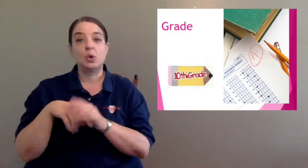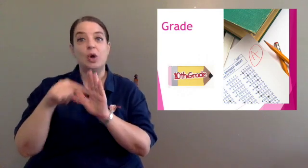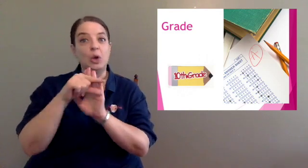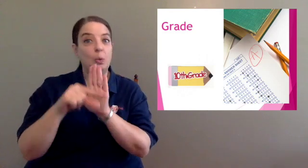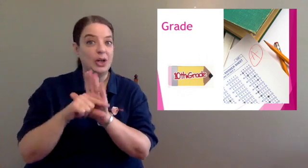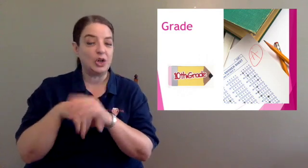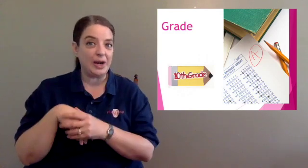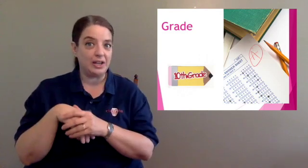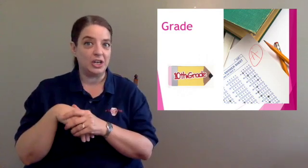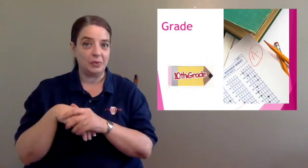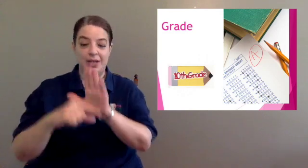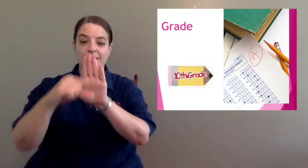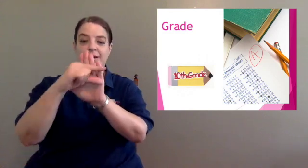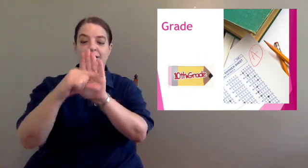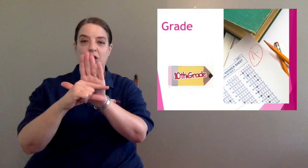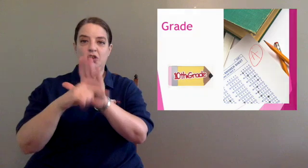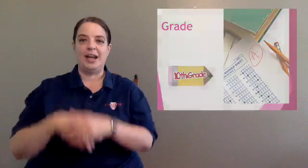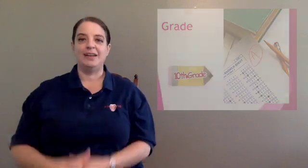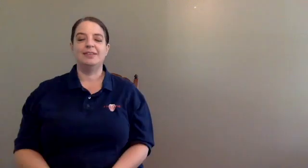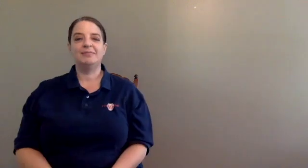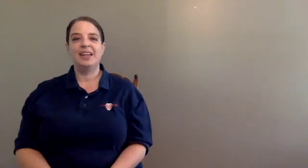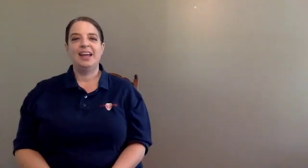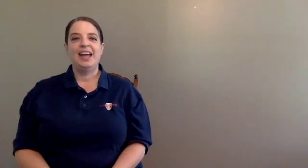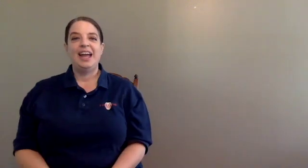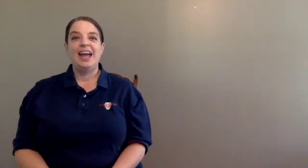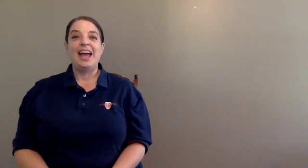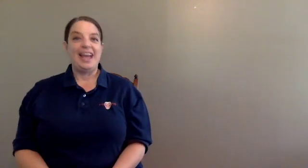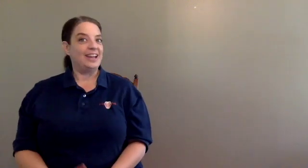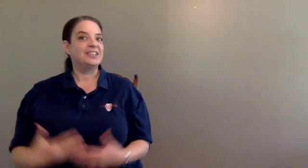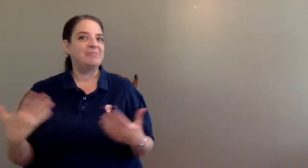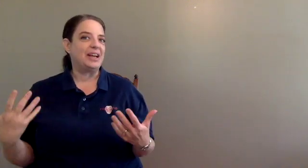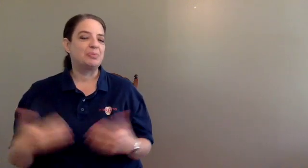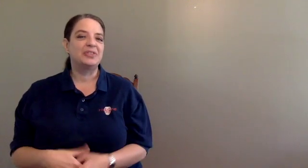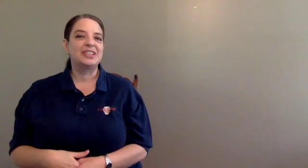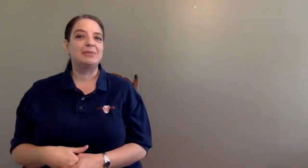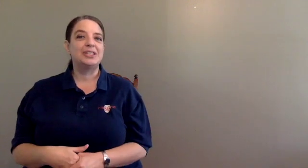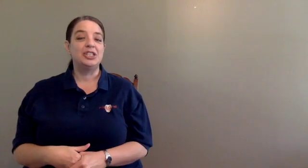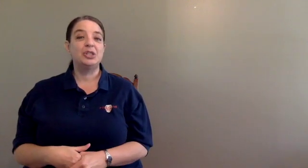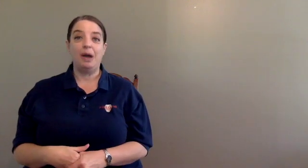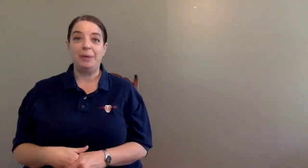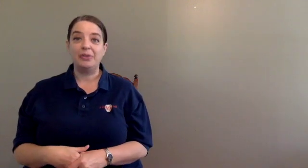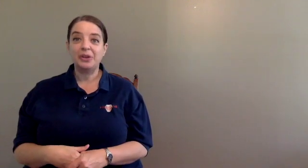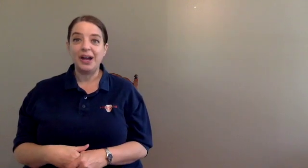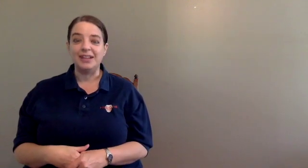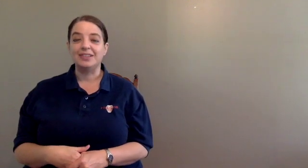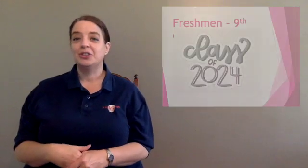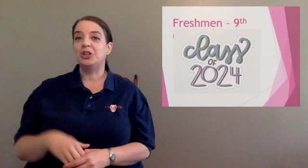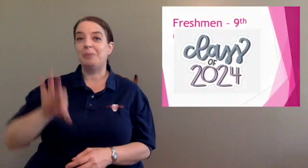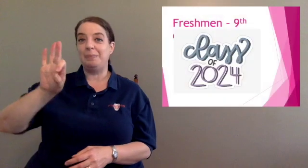or what grade are you in? Grade. And now's the perfect time to teach you about the grades. So you might be